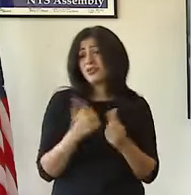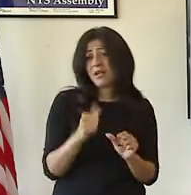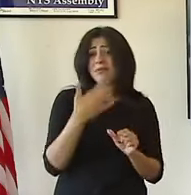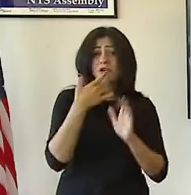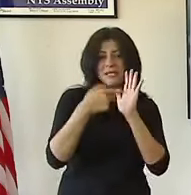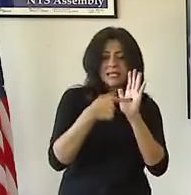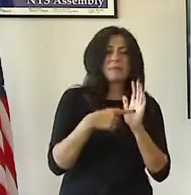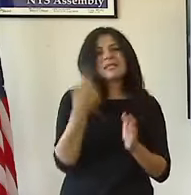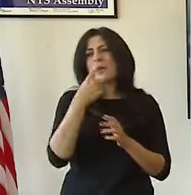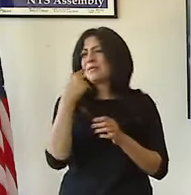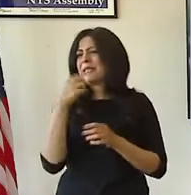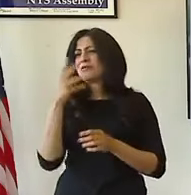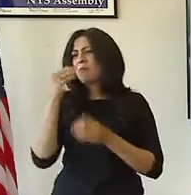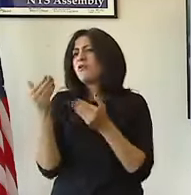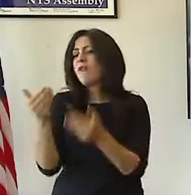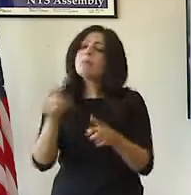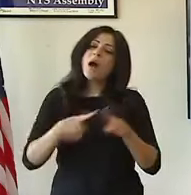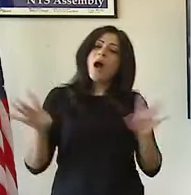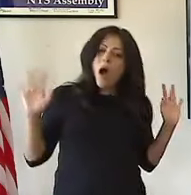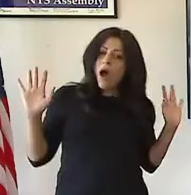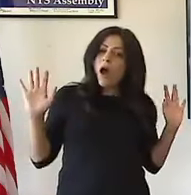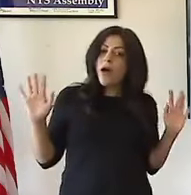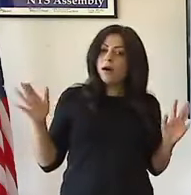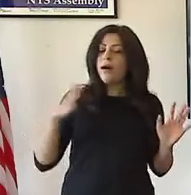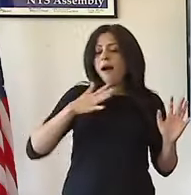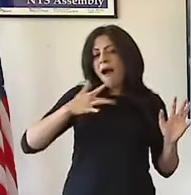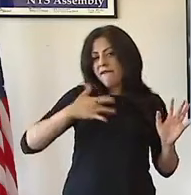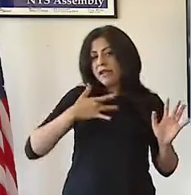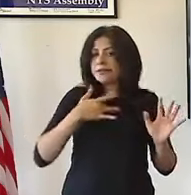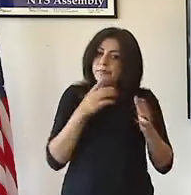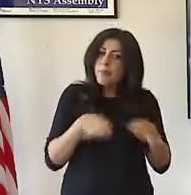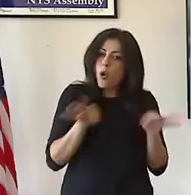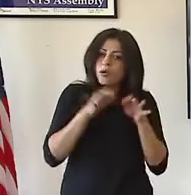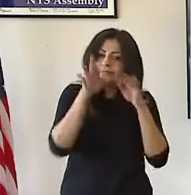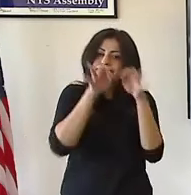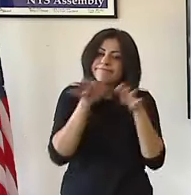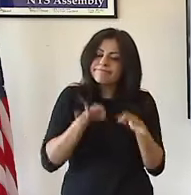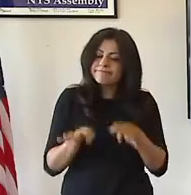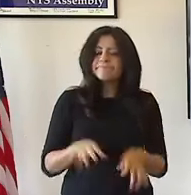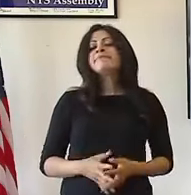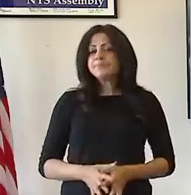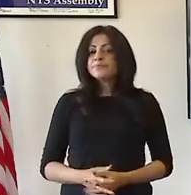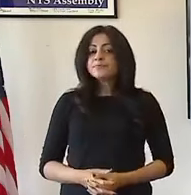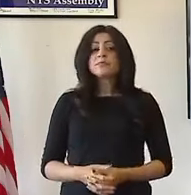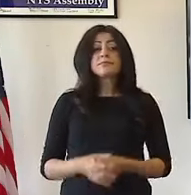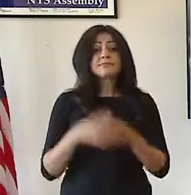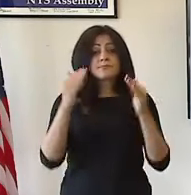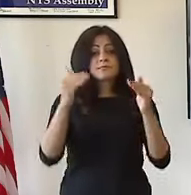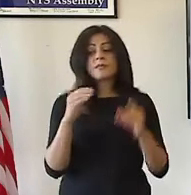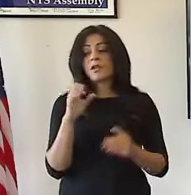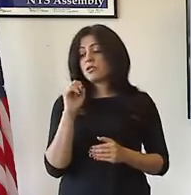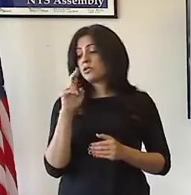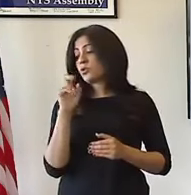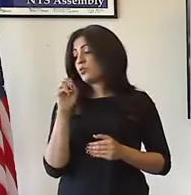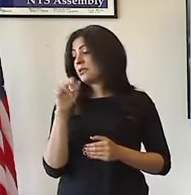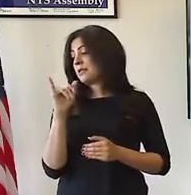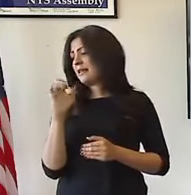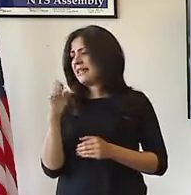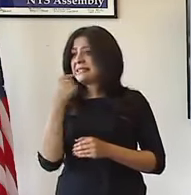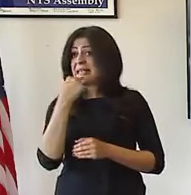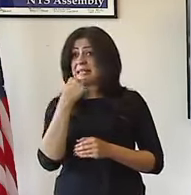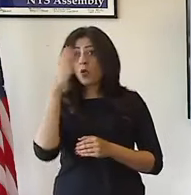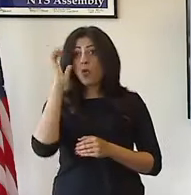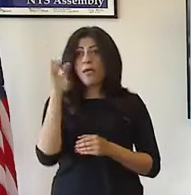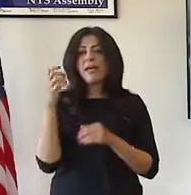there's somebody already saying, shut up, move on, but nevertheless, that's not something I intend to do. Susie, will there be a second stimulus